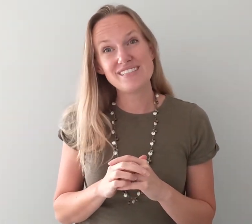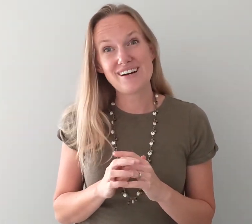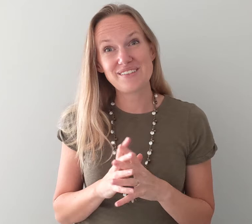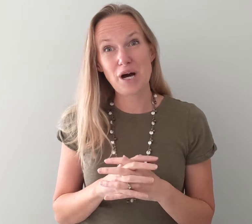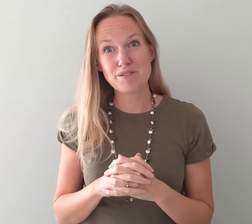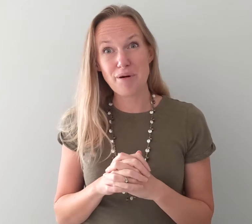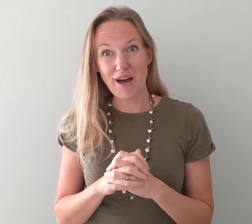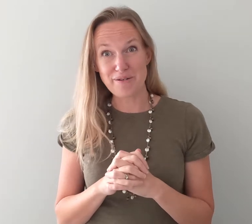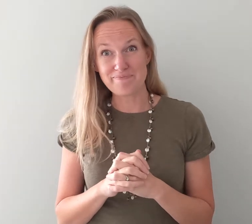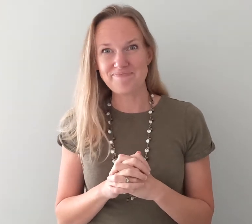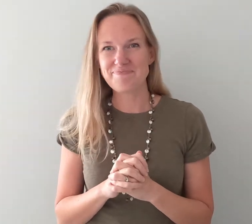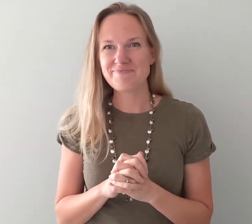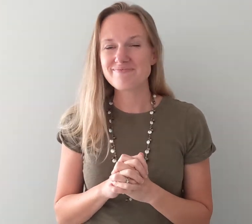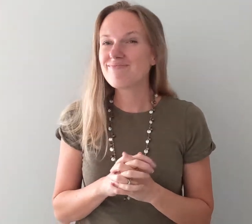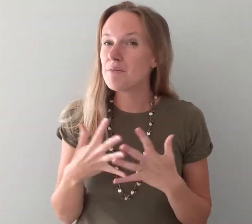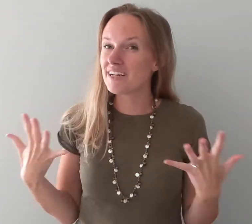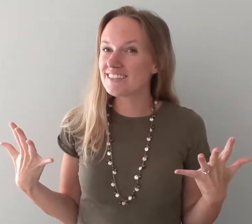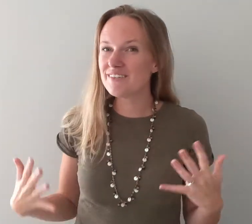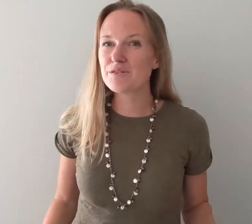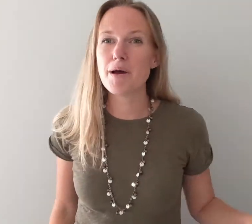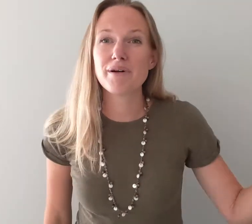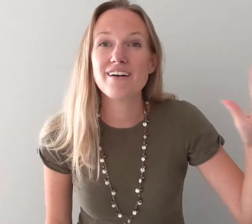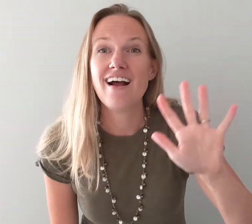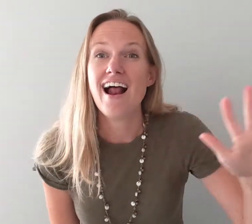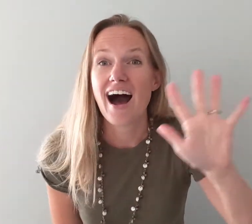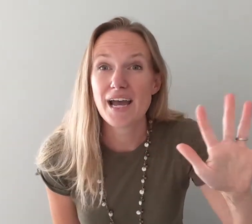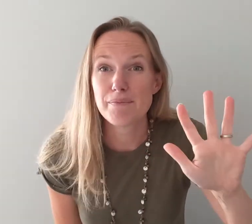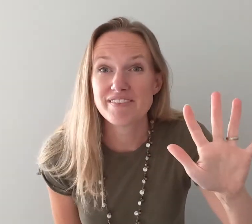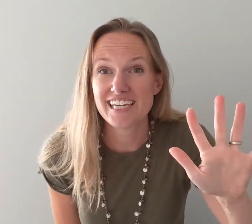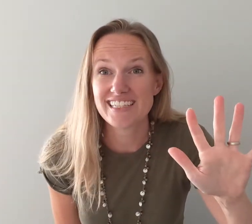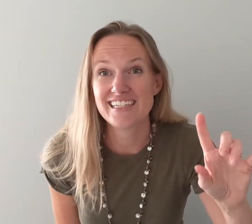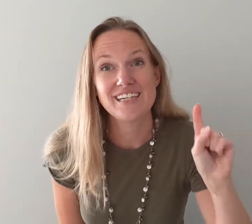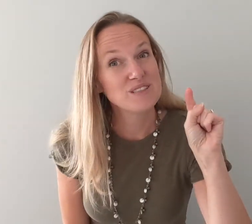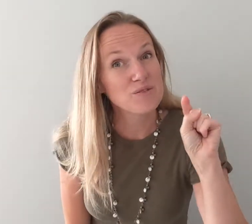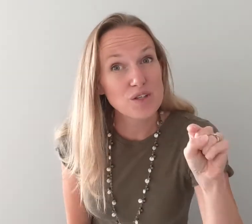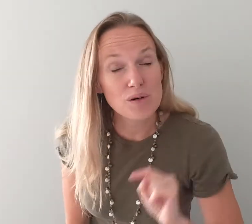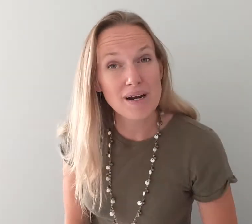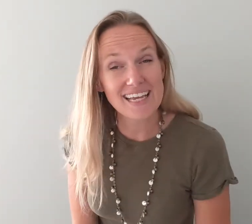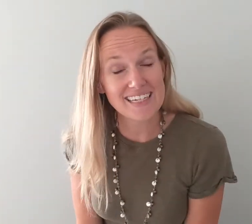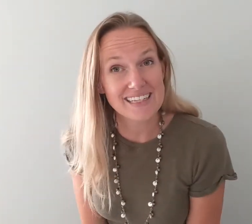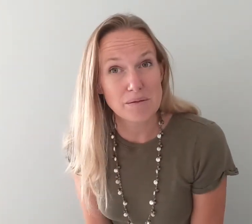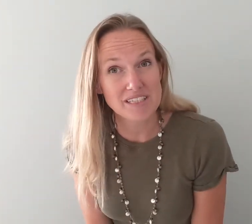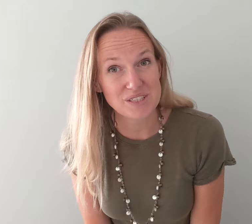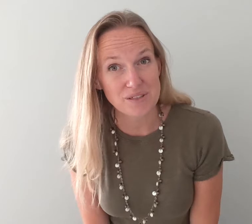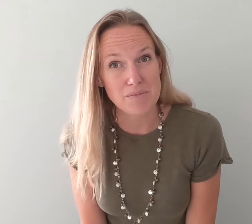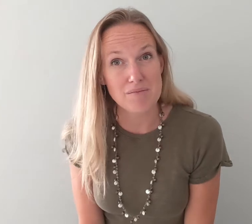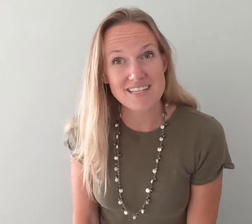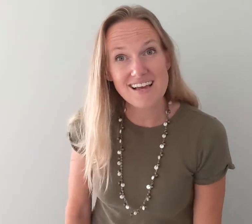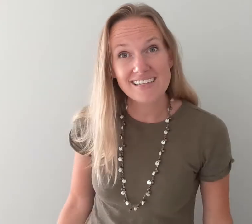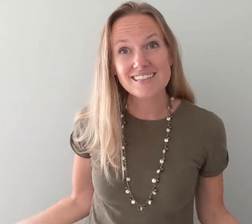song top to bottom. But as always, remember, I'm left-handed. So if you are right-handed, that means you're going to mirror my signs.